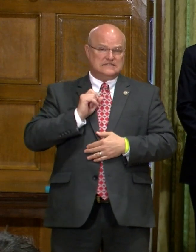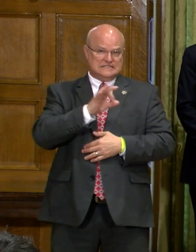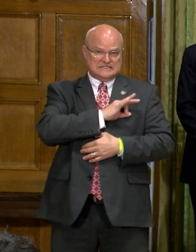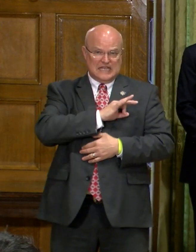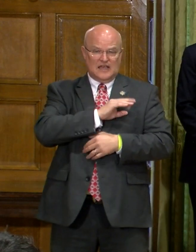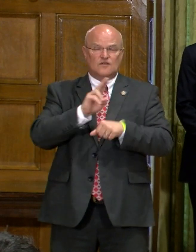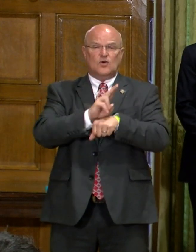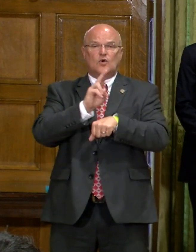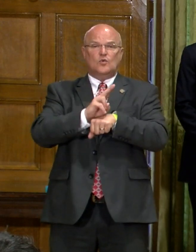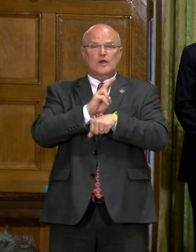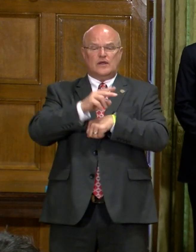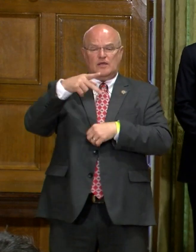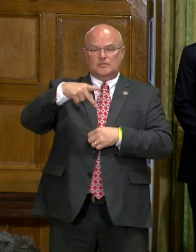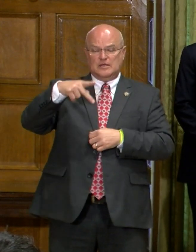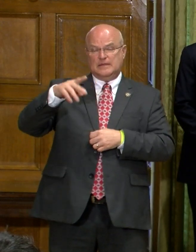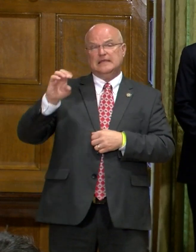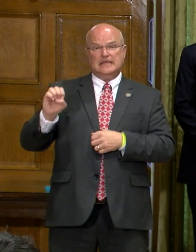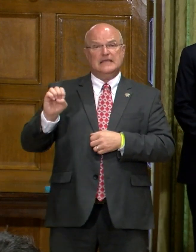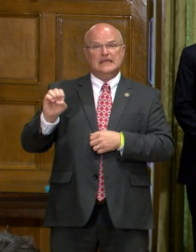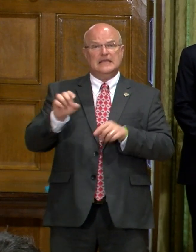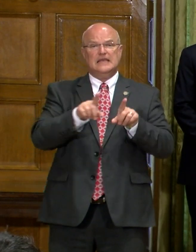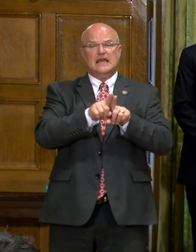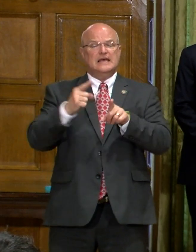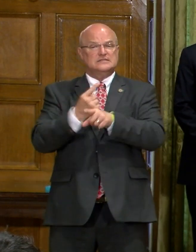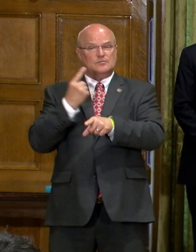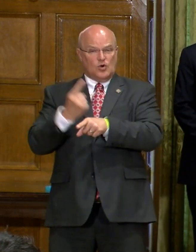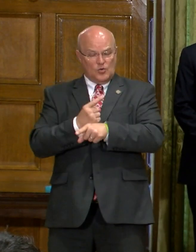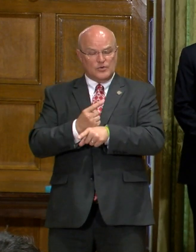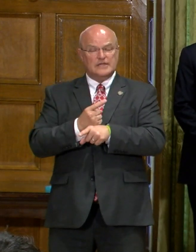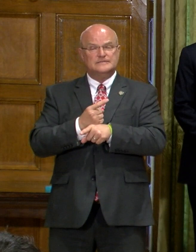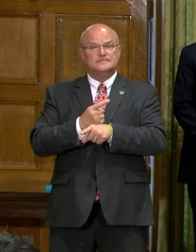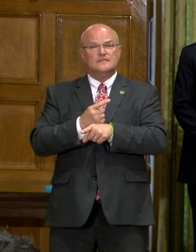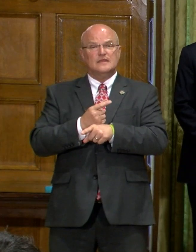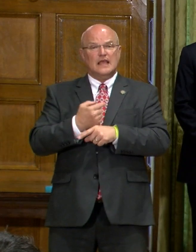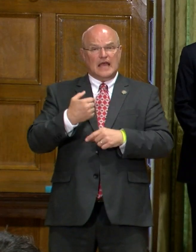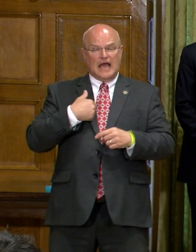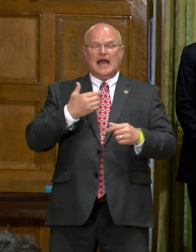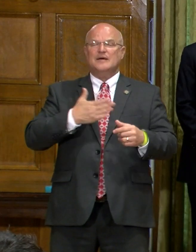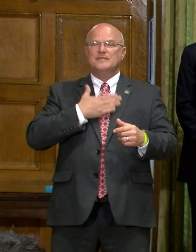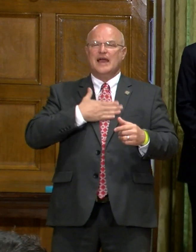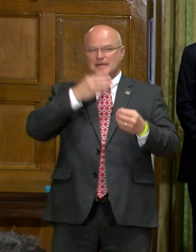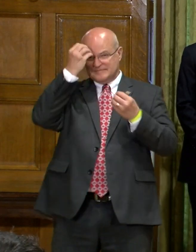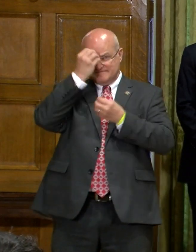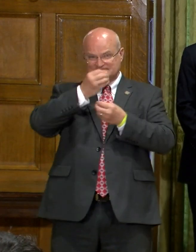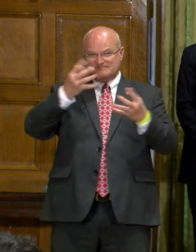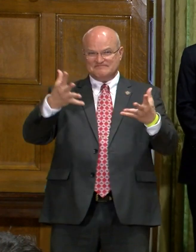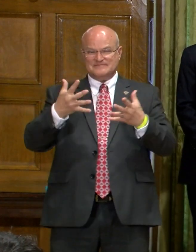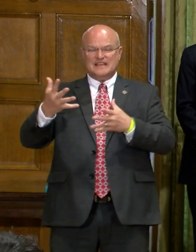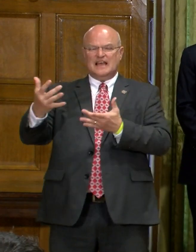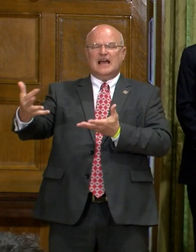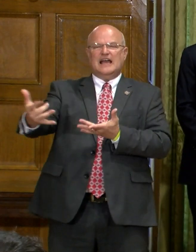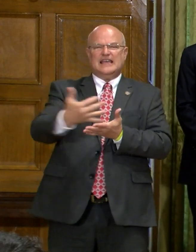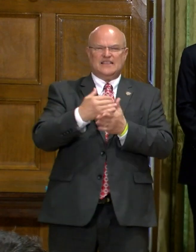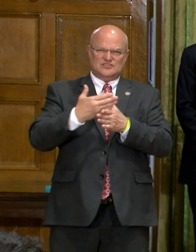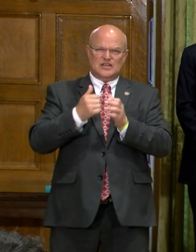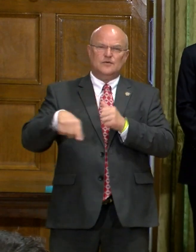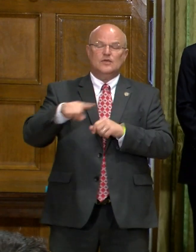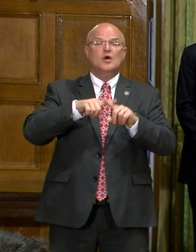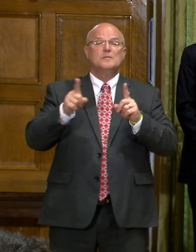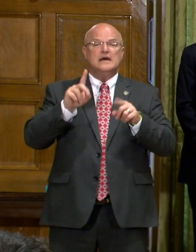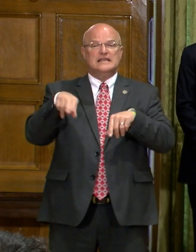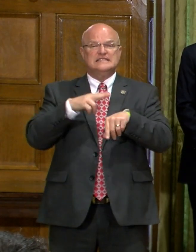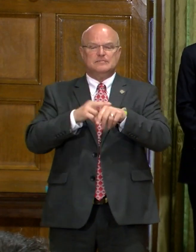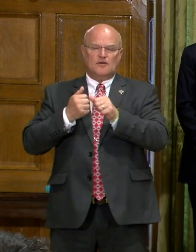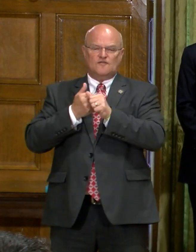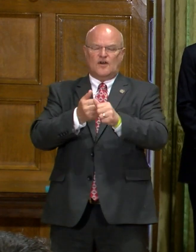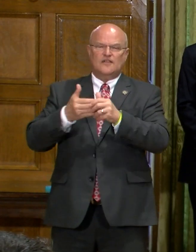is wearing PPE as appropriate, and I'm happy to gather some of those and share with you, but they typically